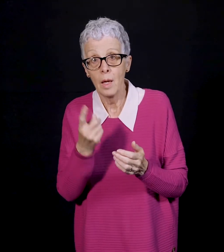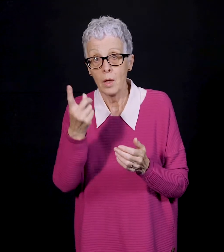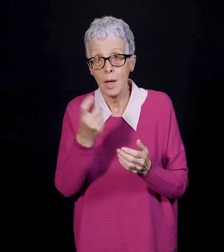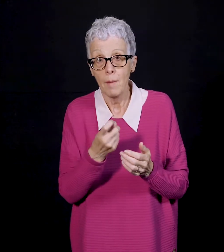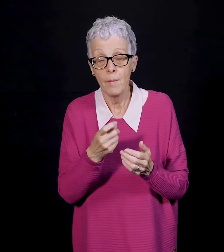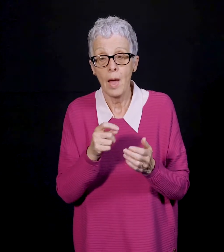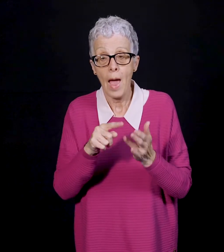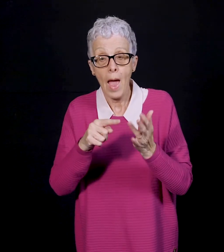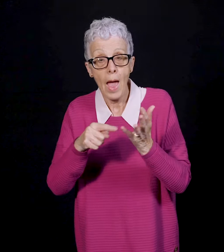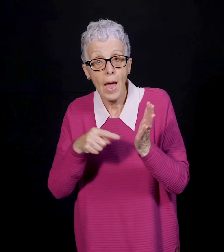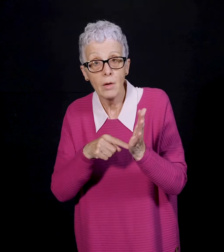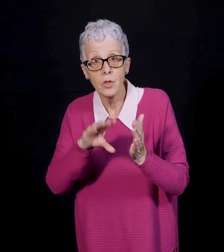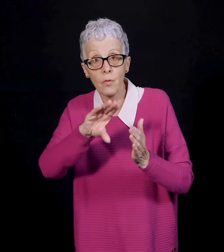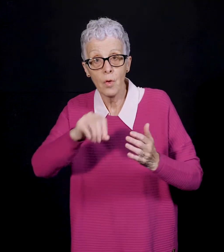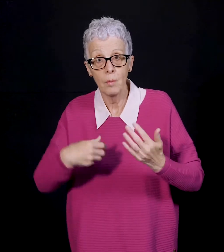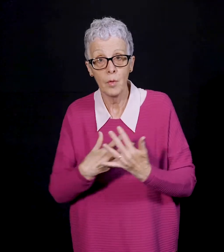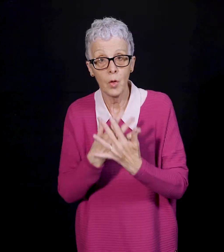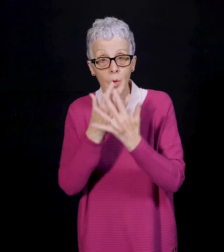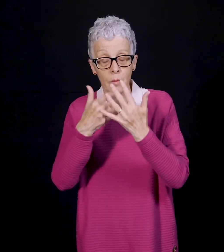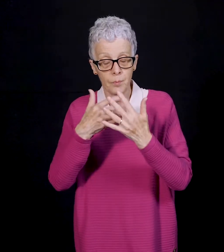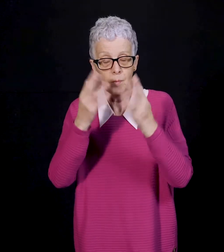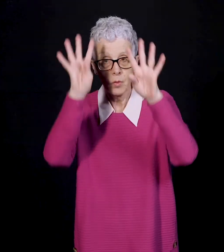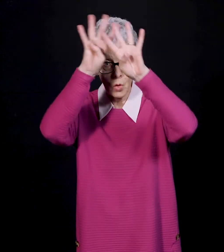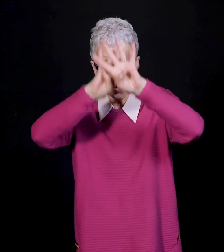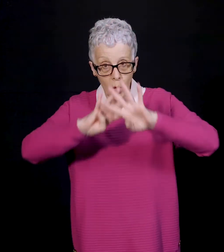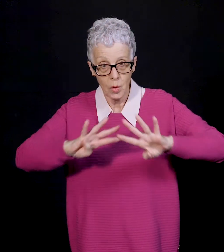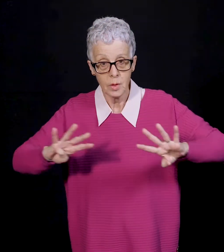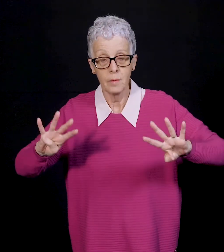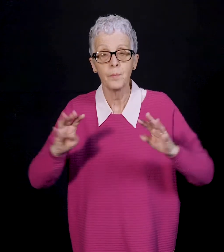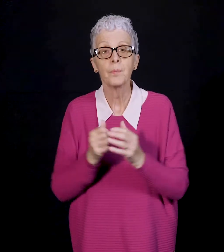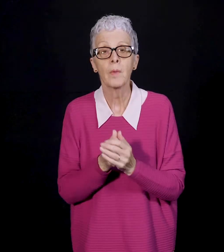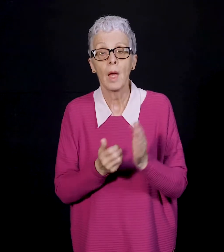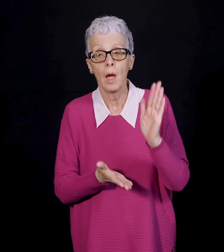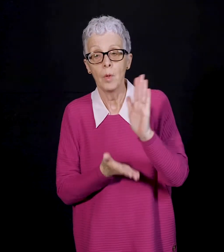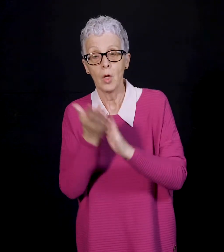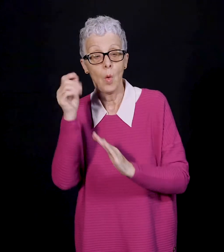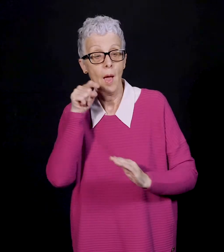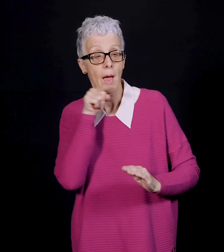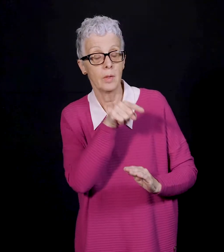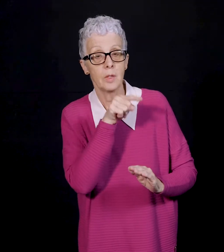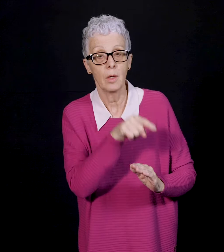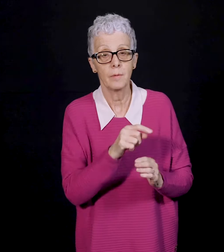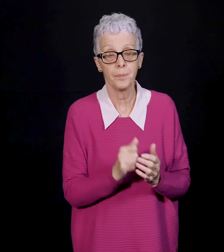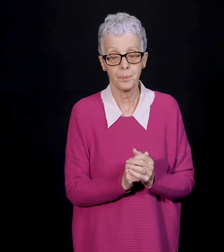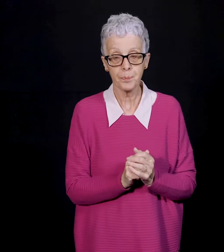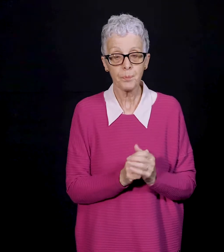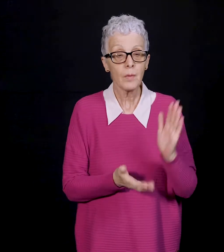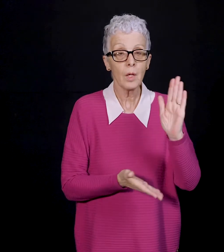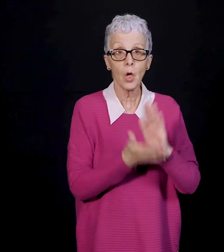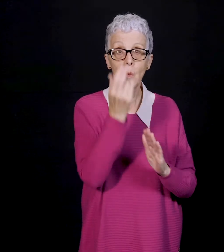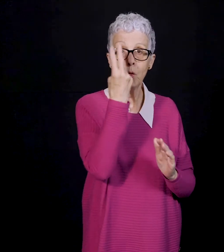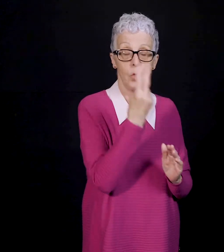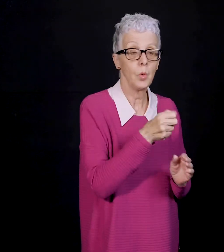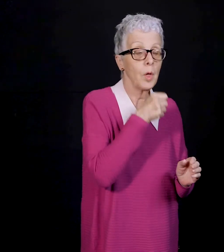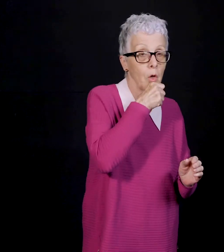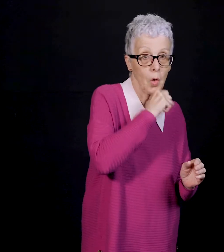curtain again, back out through the holy place, where he would actually go to the outer court. And then he would go to those two goats that he